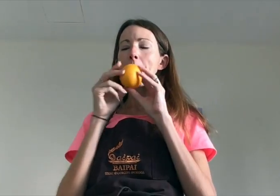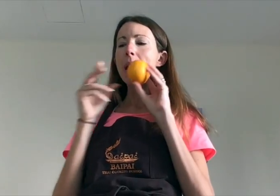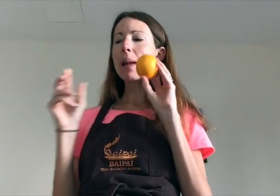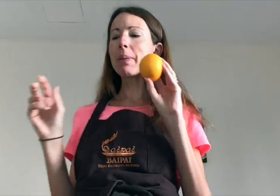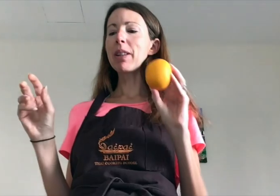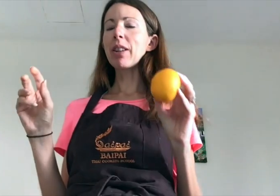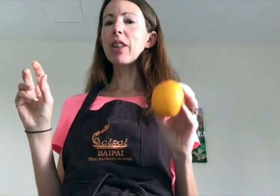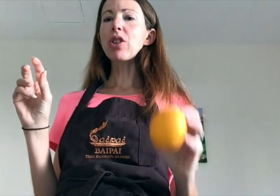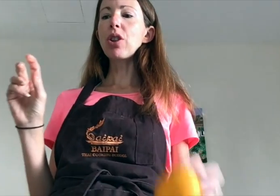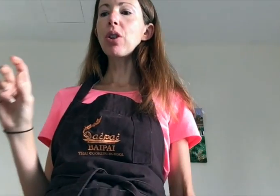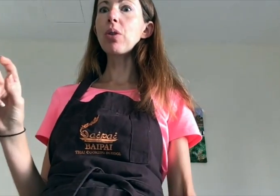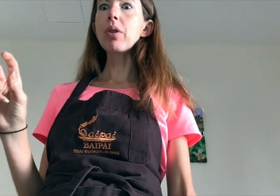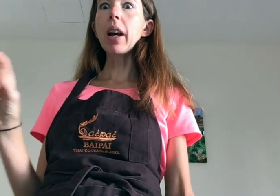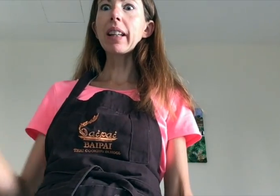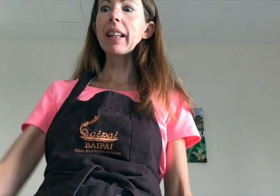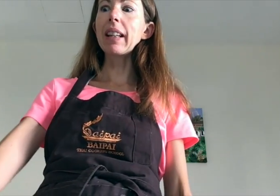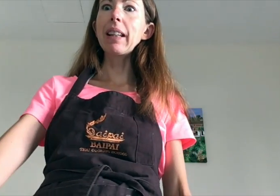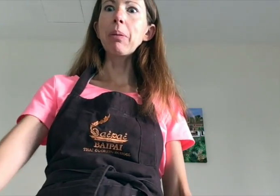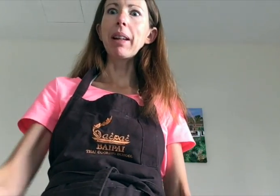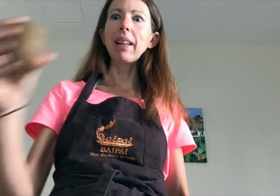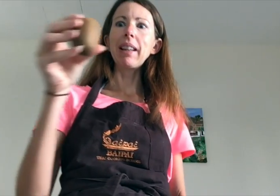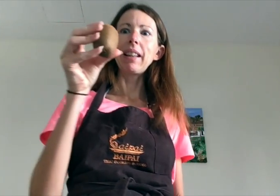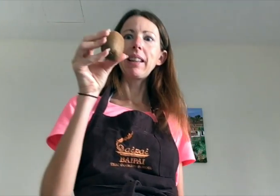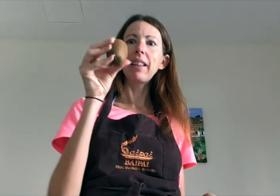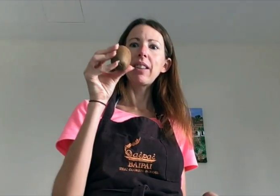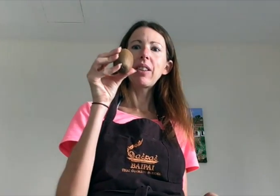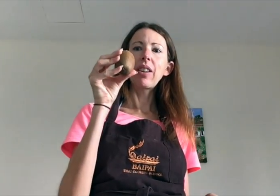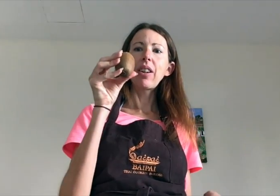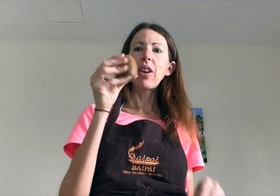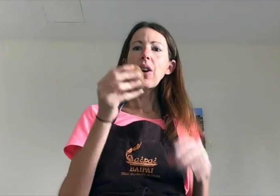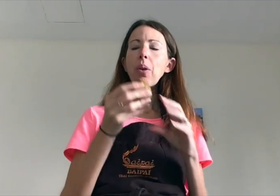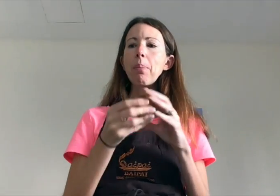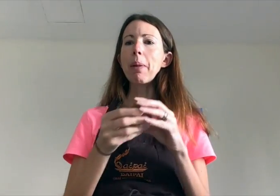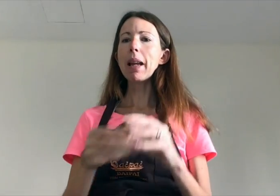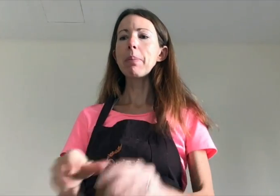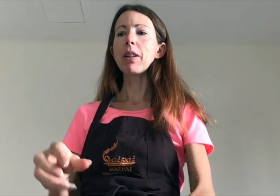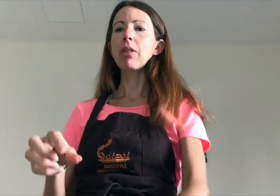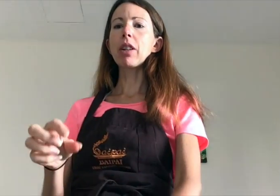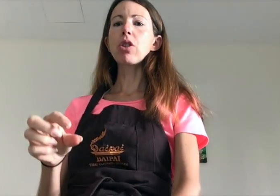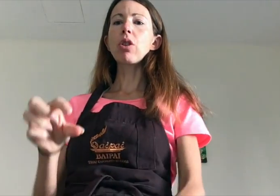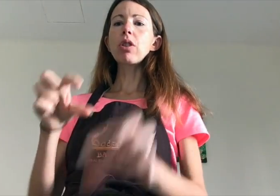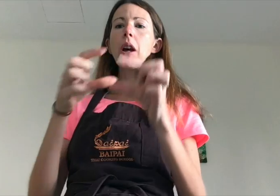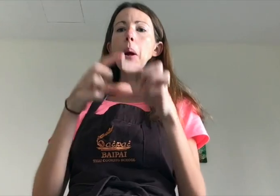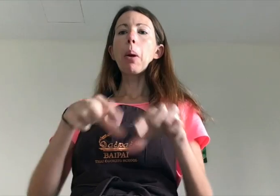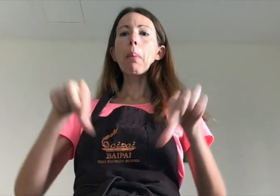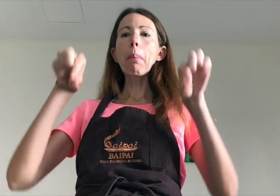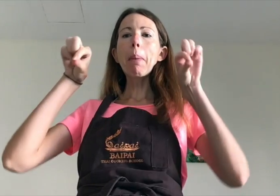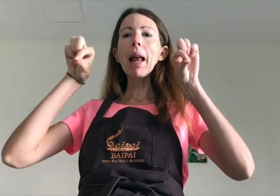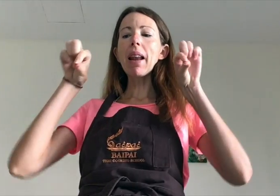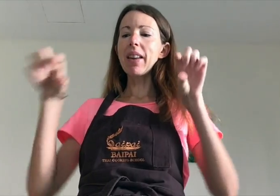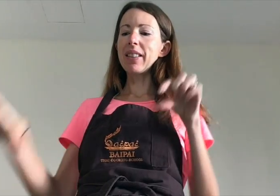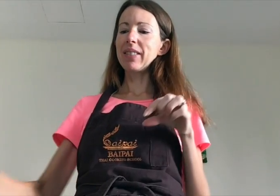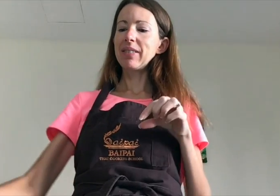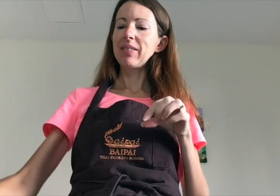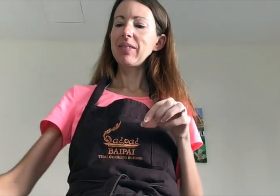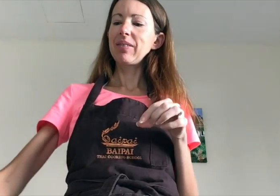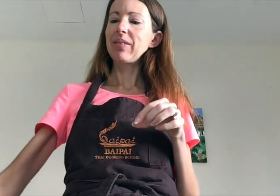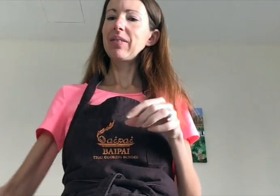Maybe you can choose a kiwi. Maybe you can choose a melon.